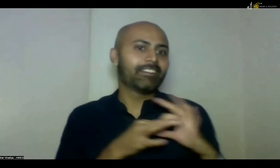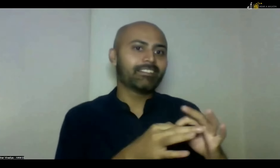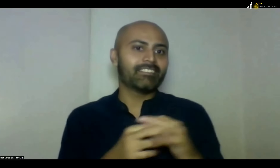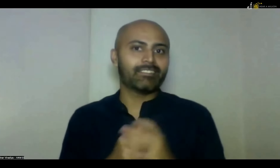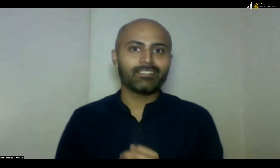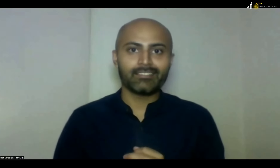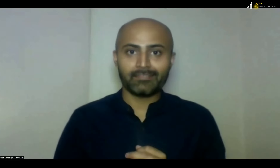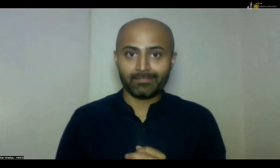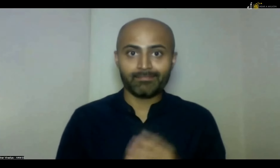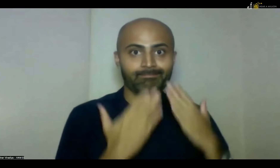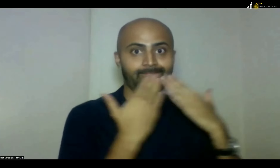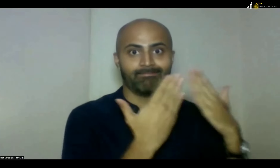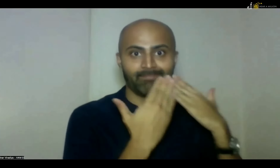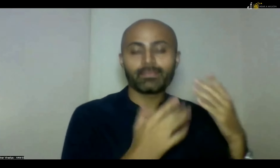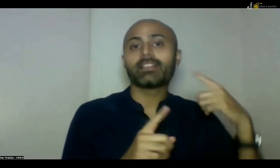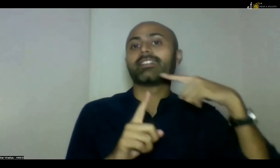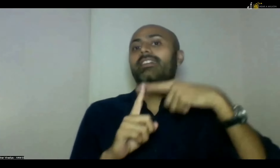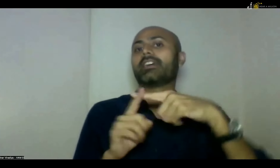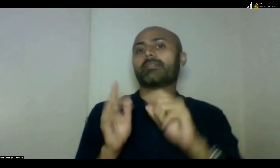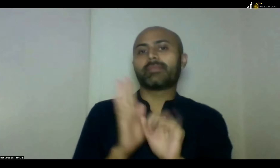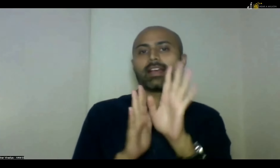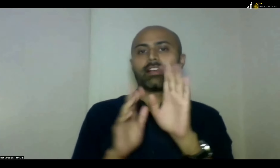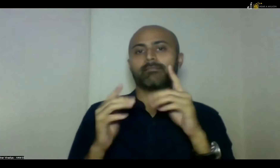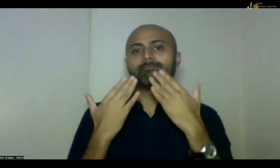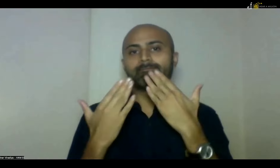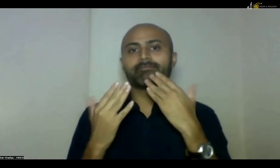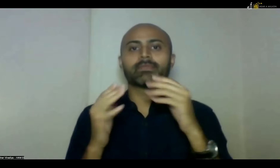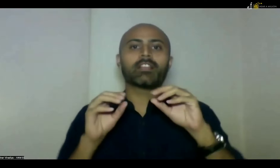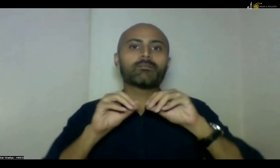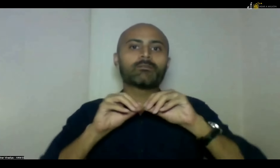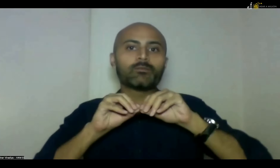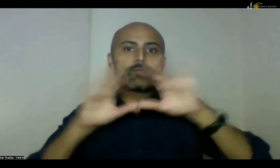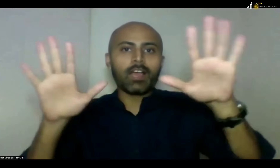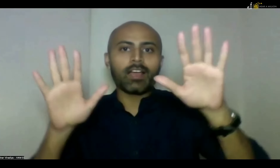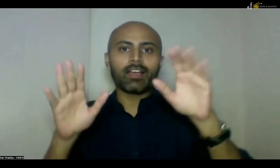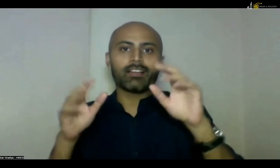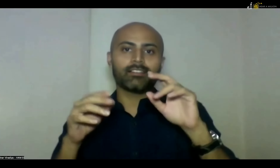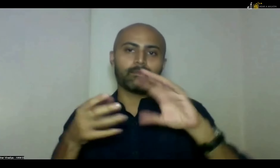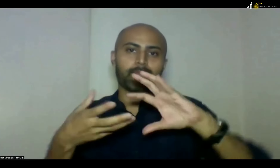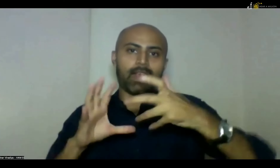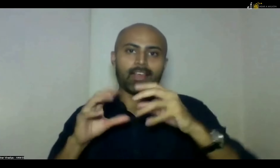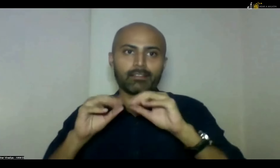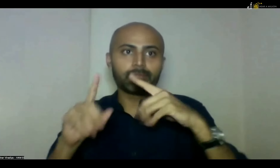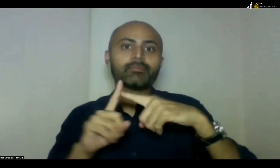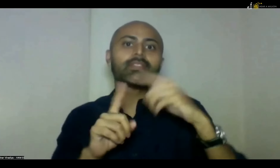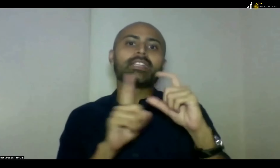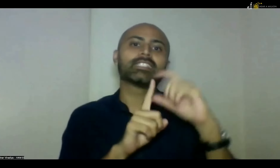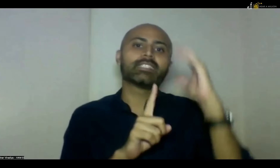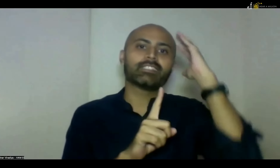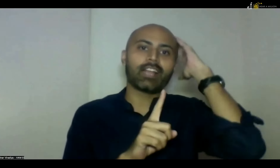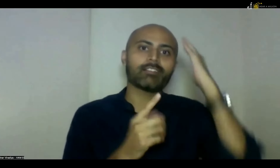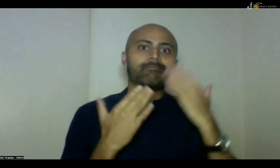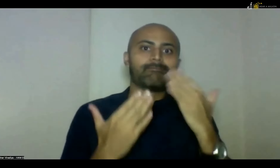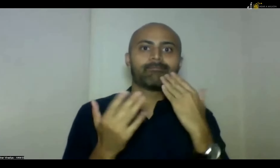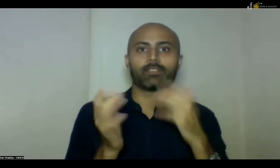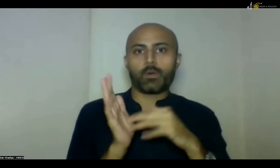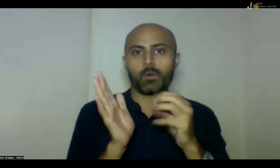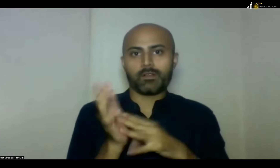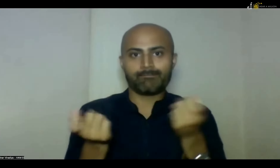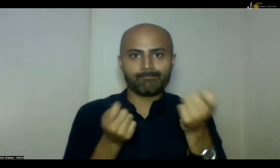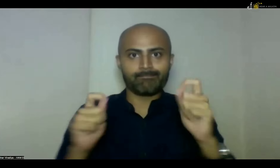can achieve our goals, and we have to work together. So we would like to thank the team of the Hera Million and